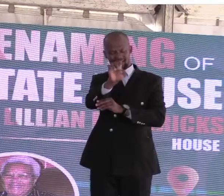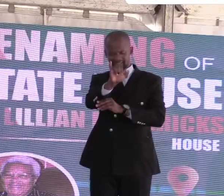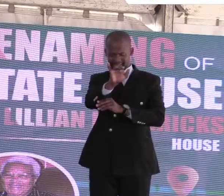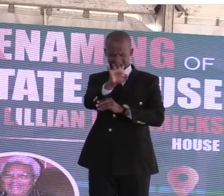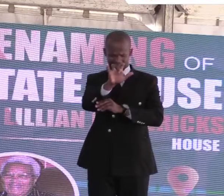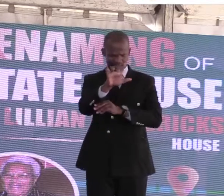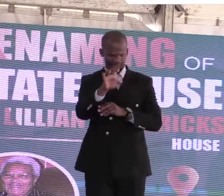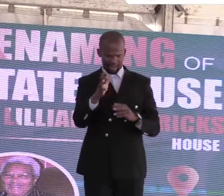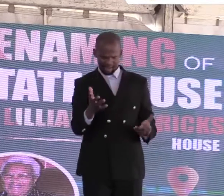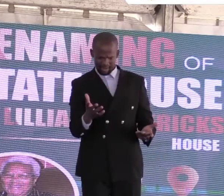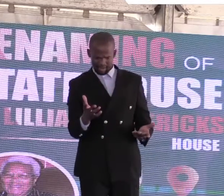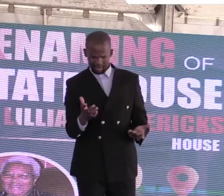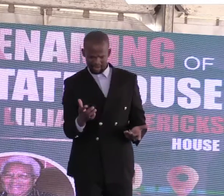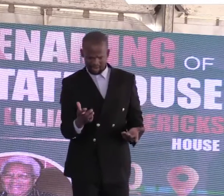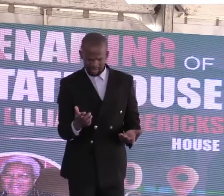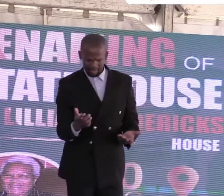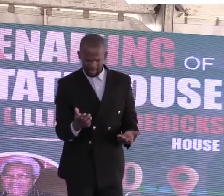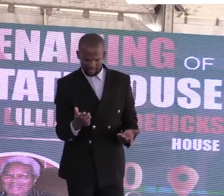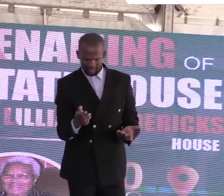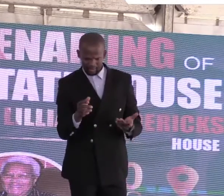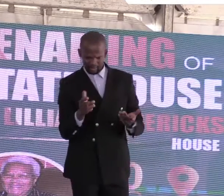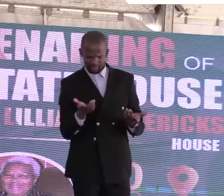Mayor,